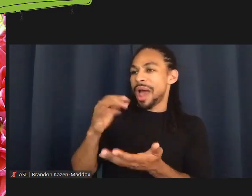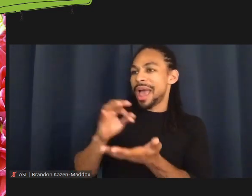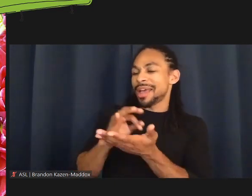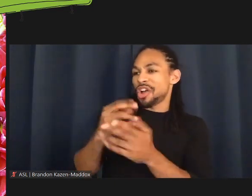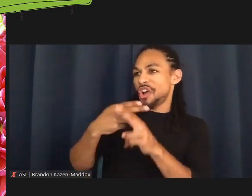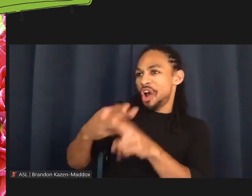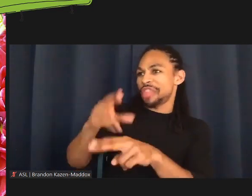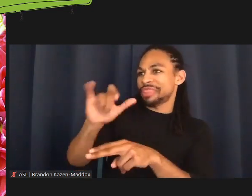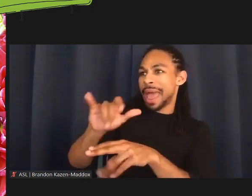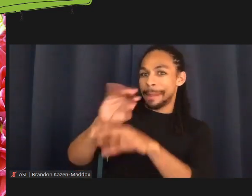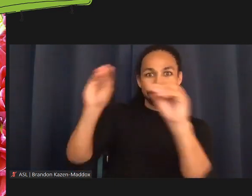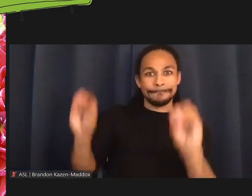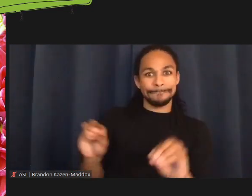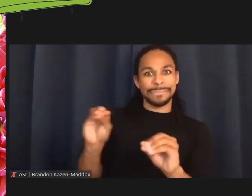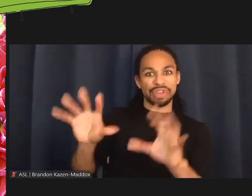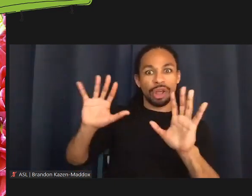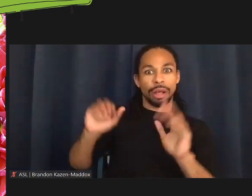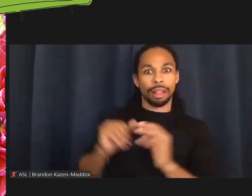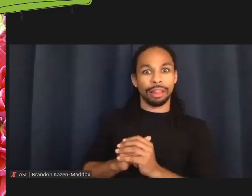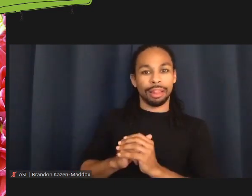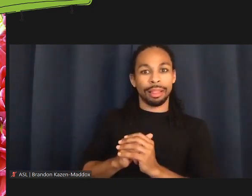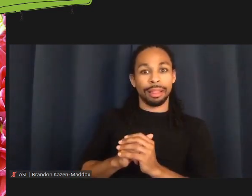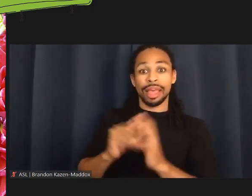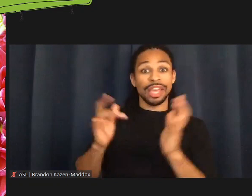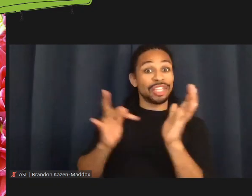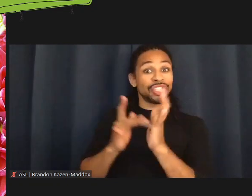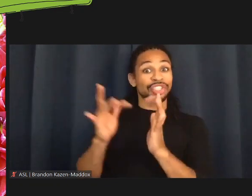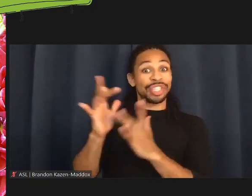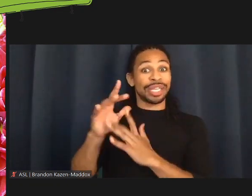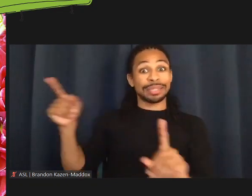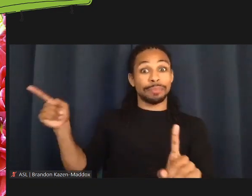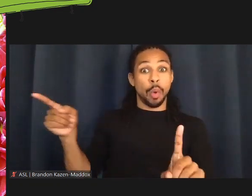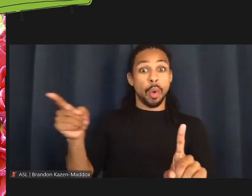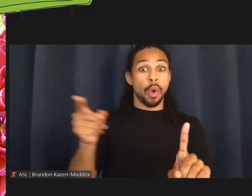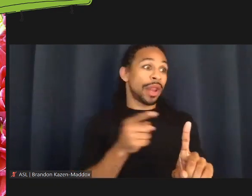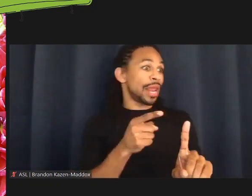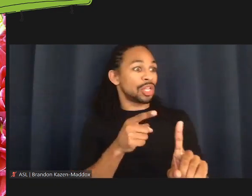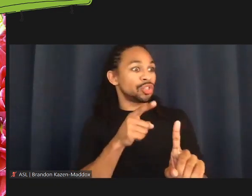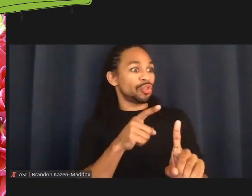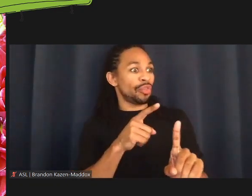The Messiah pointed his finger to the barren branches.